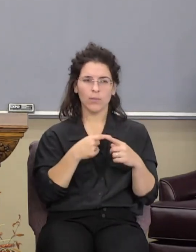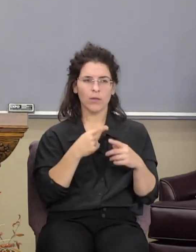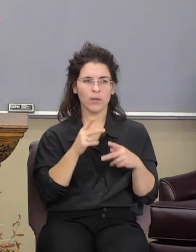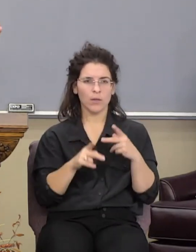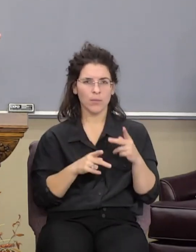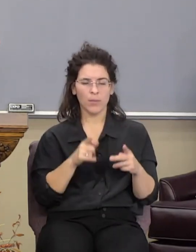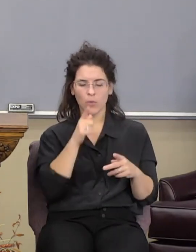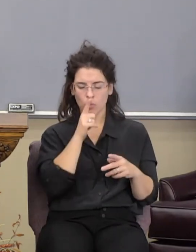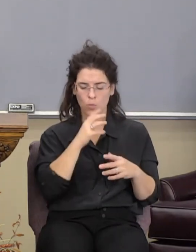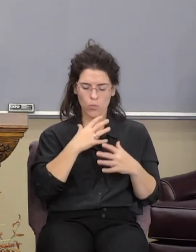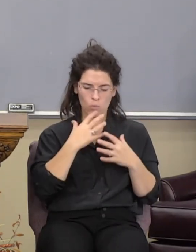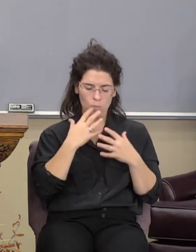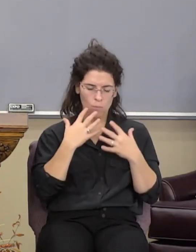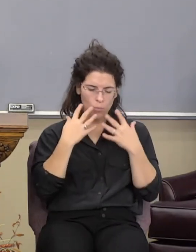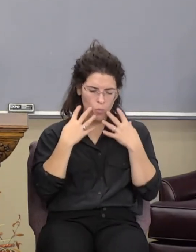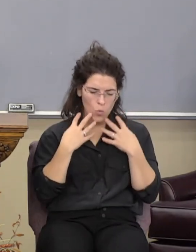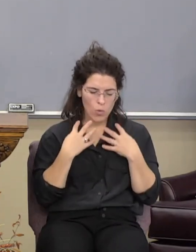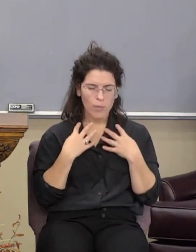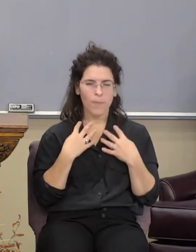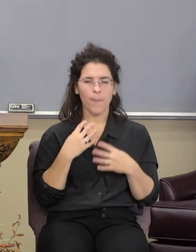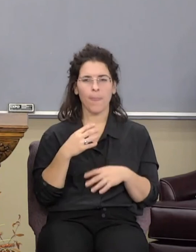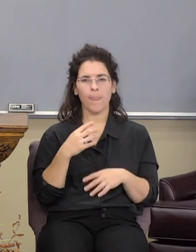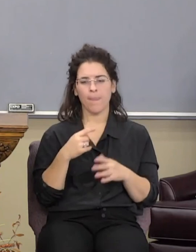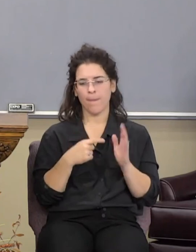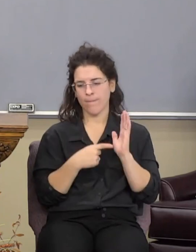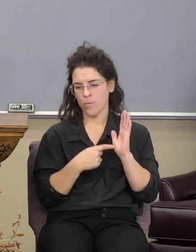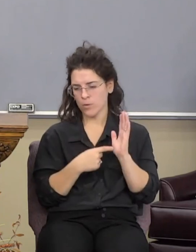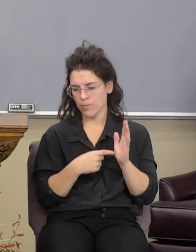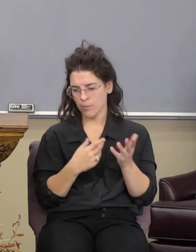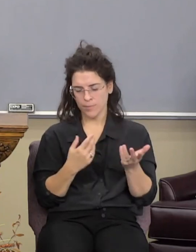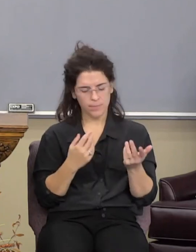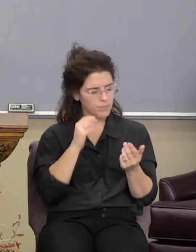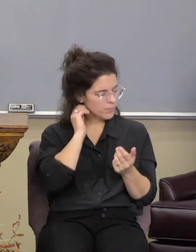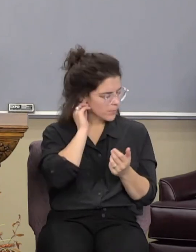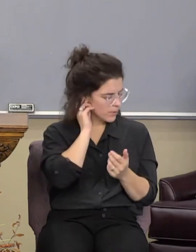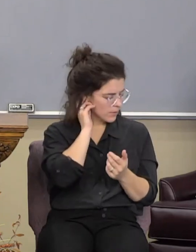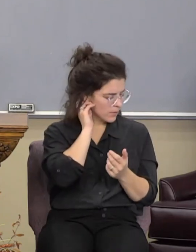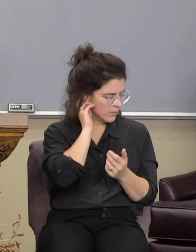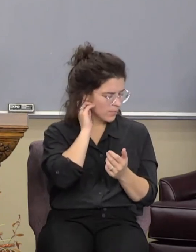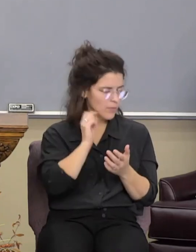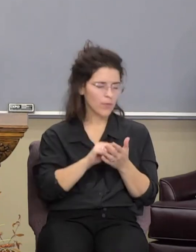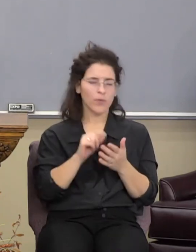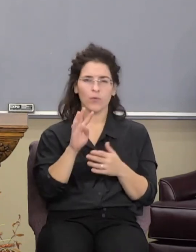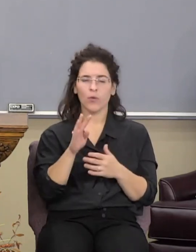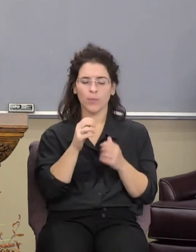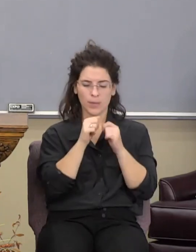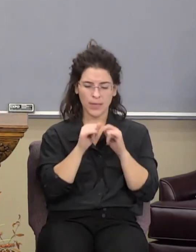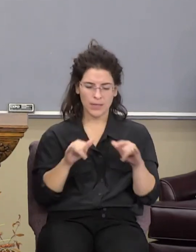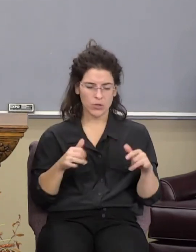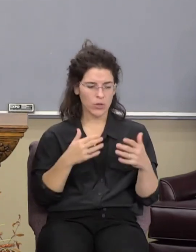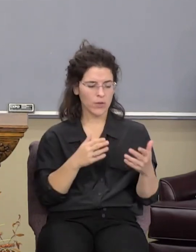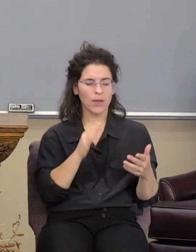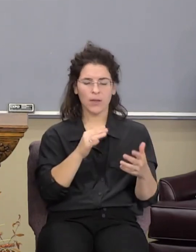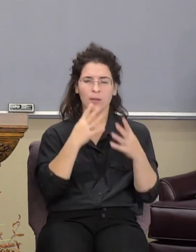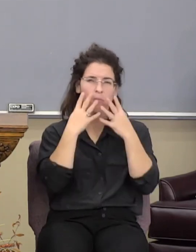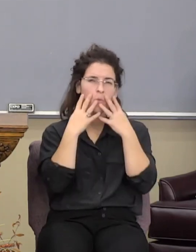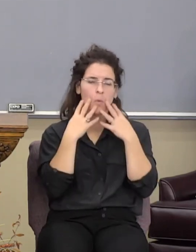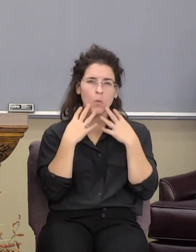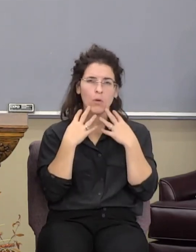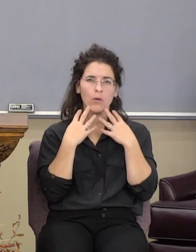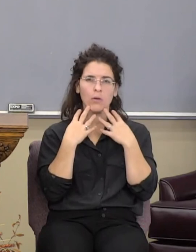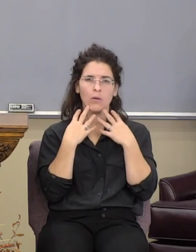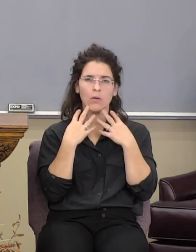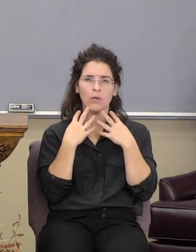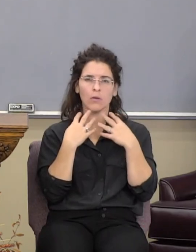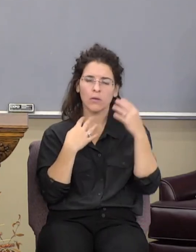who mourn. Look there, for example, in verse 4. Blessed are they that mourn.